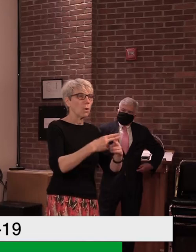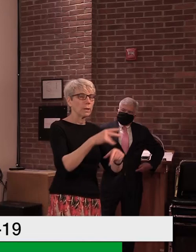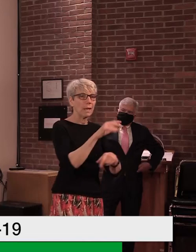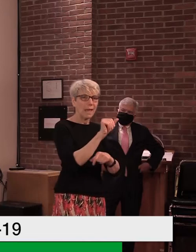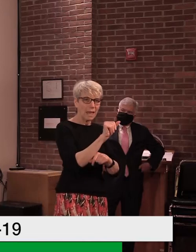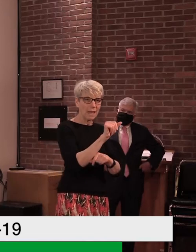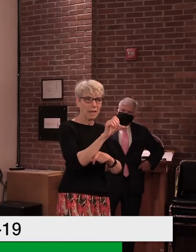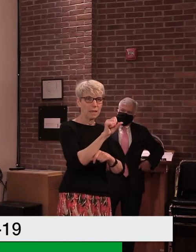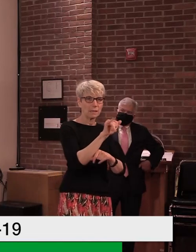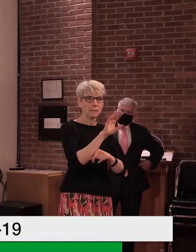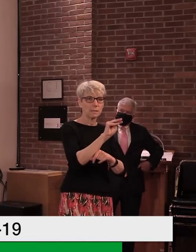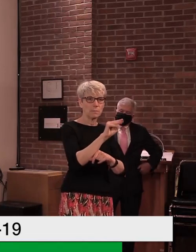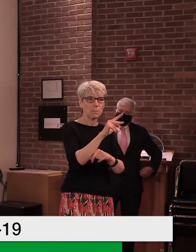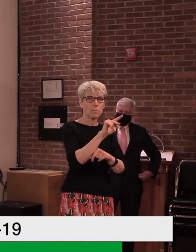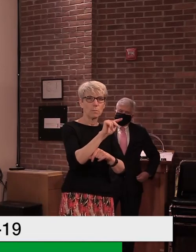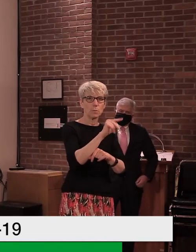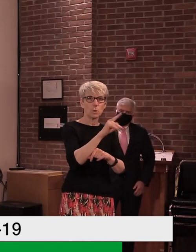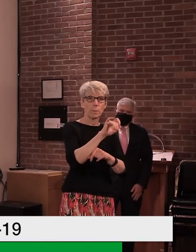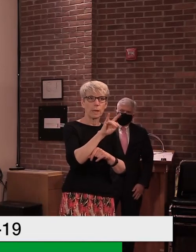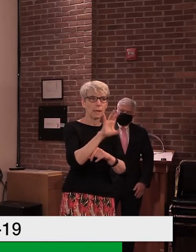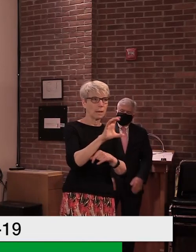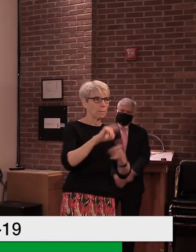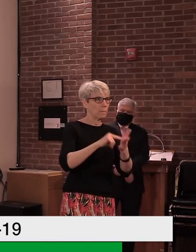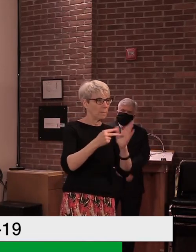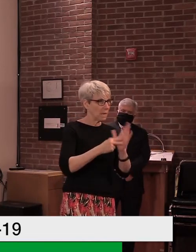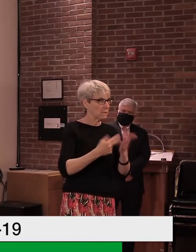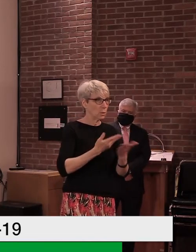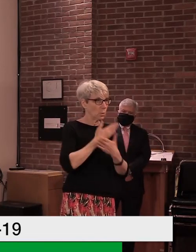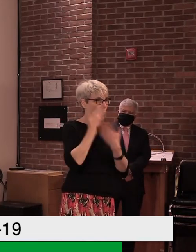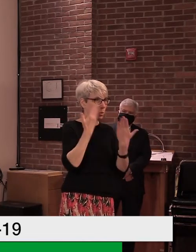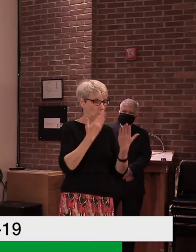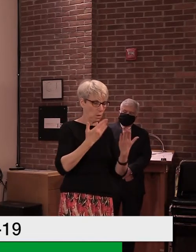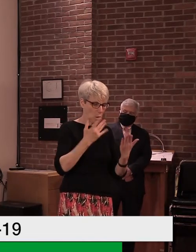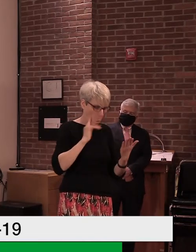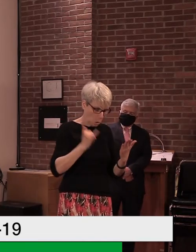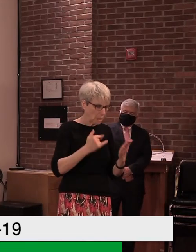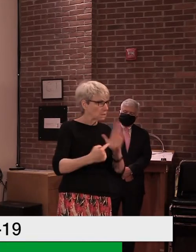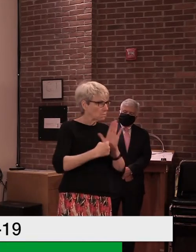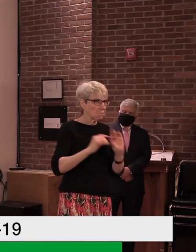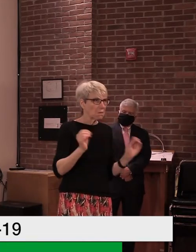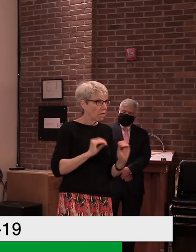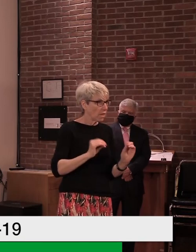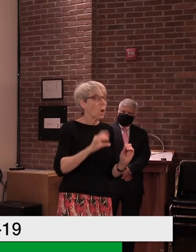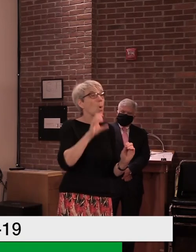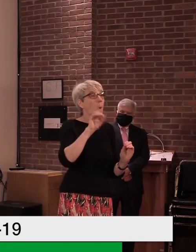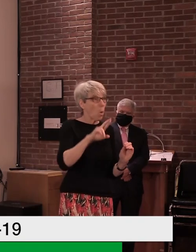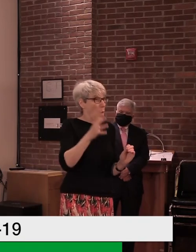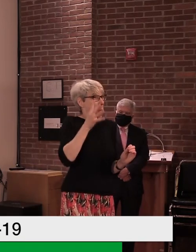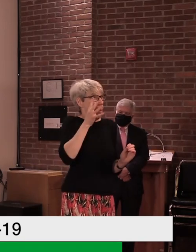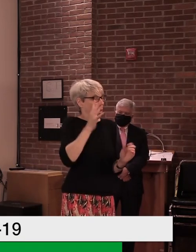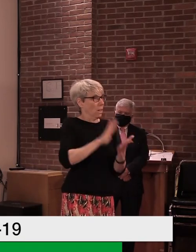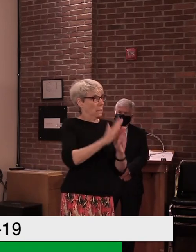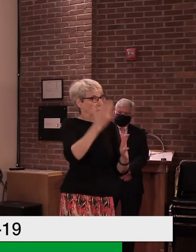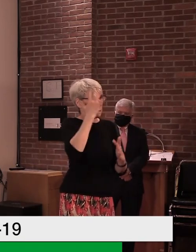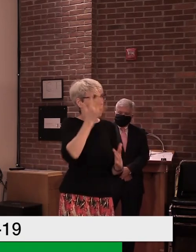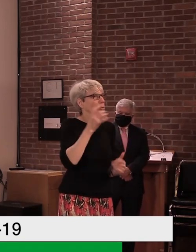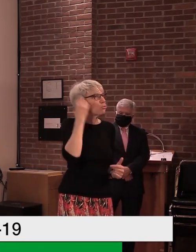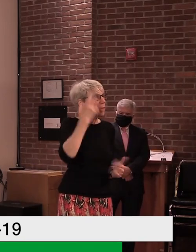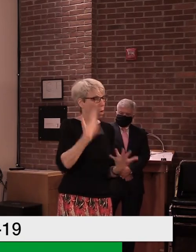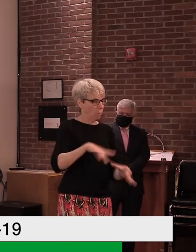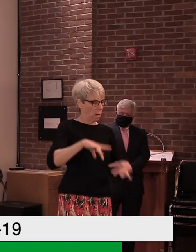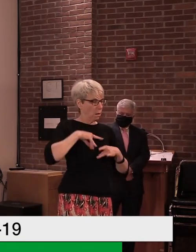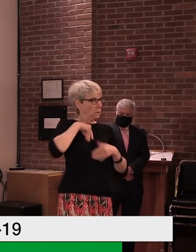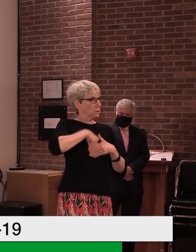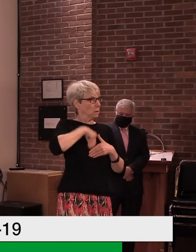before one knows that they're ill but could transmit the virus to someone else. Newer evidence is also suggesting that a mask